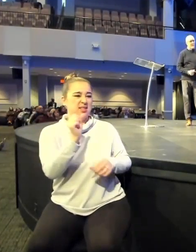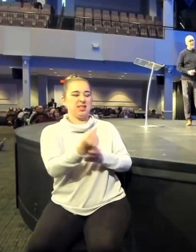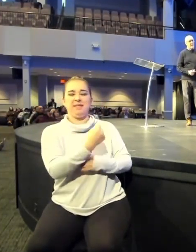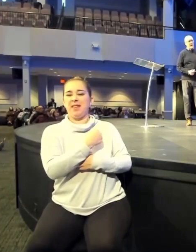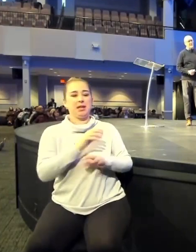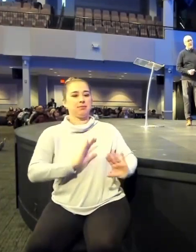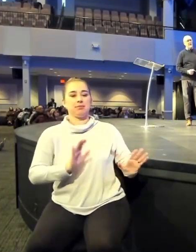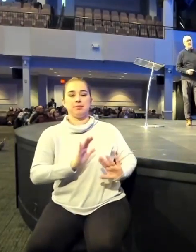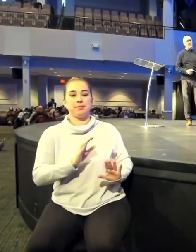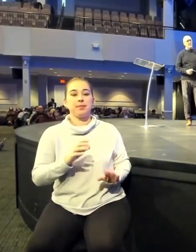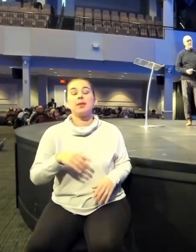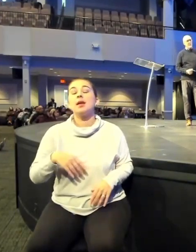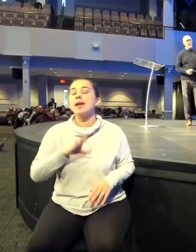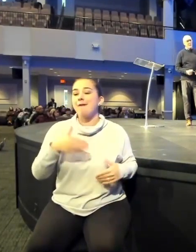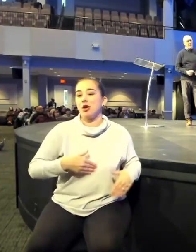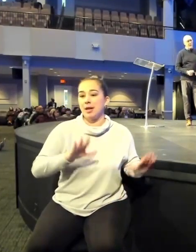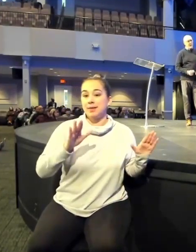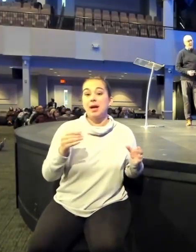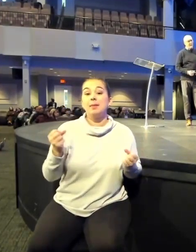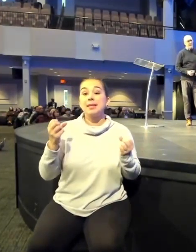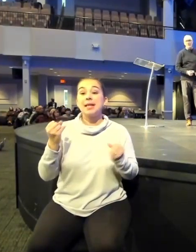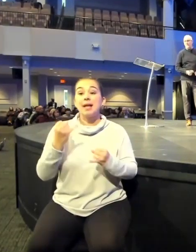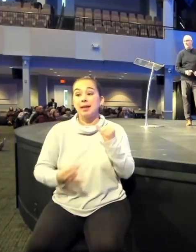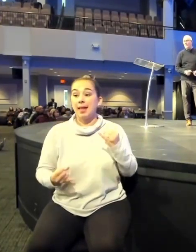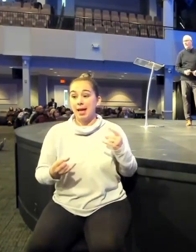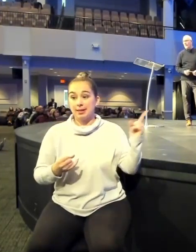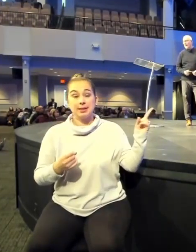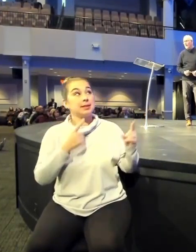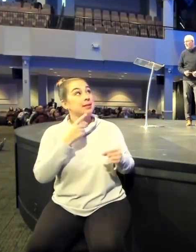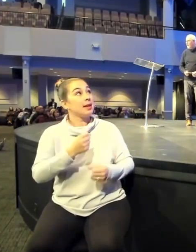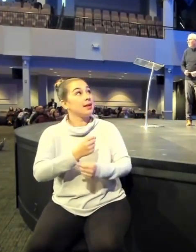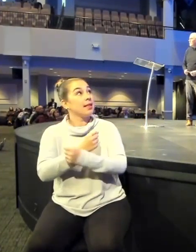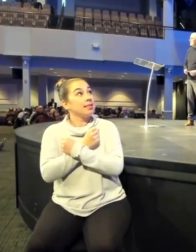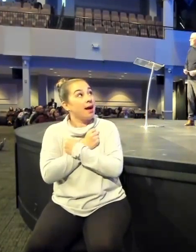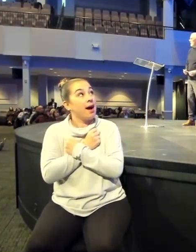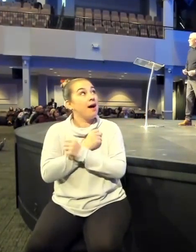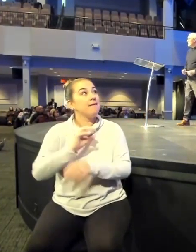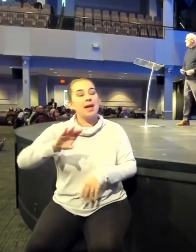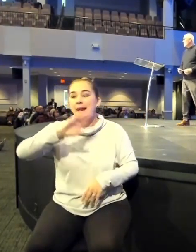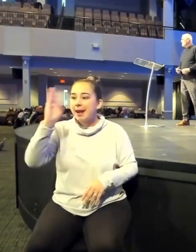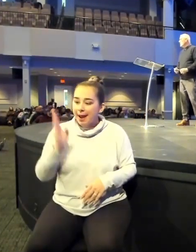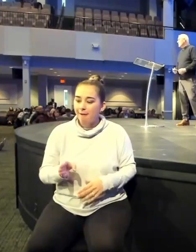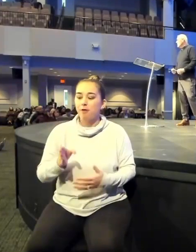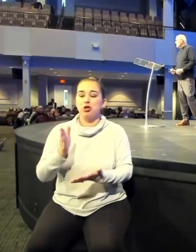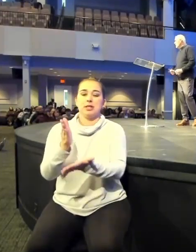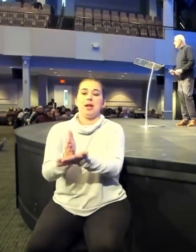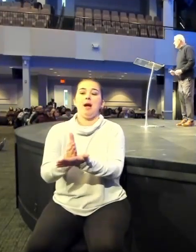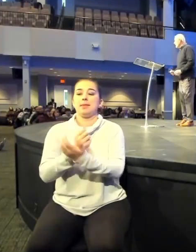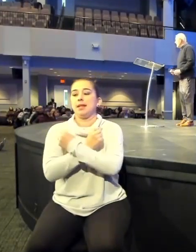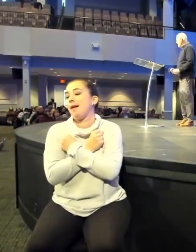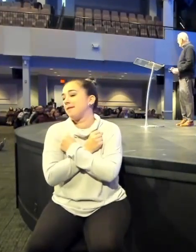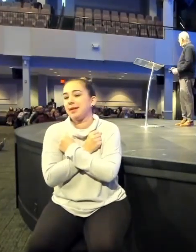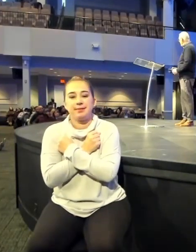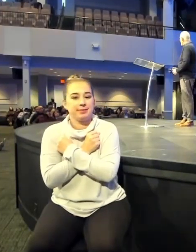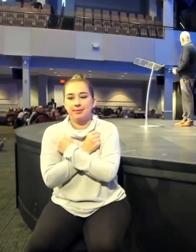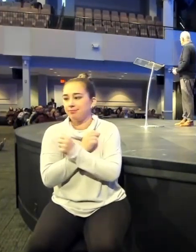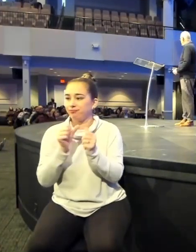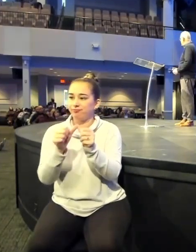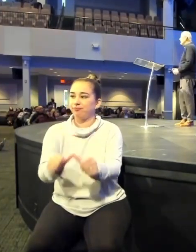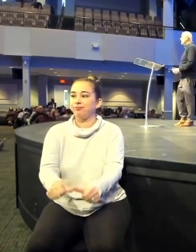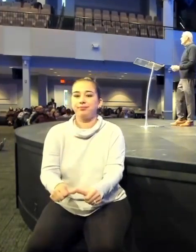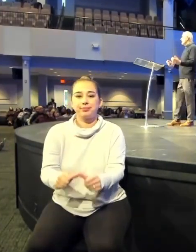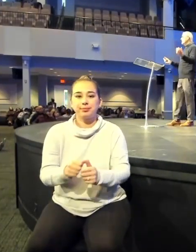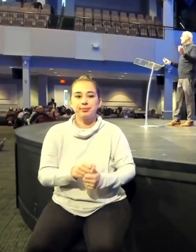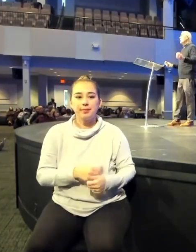up. Read the last 5 words on the board with me. Love never stops loving. I like the way it says